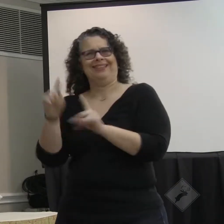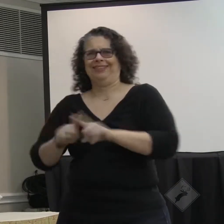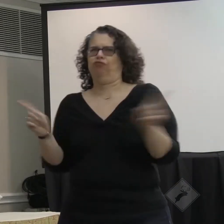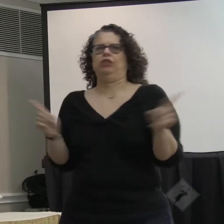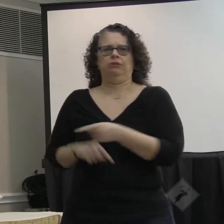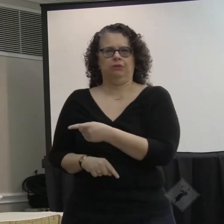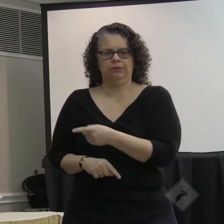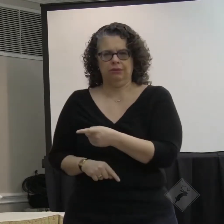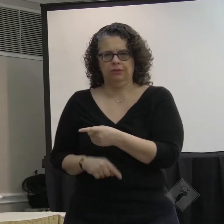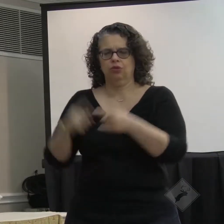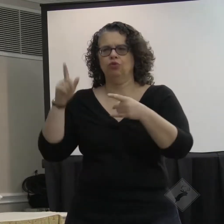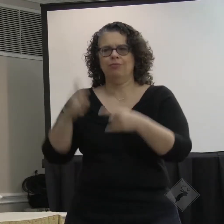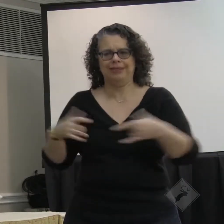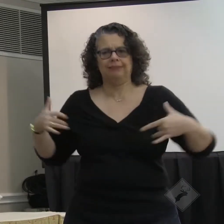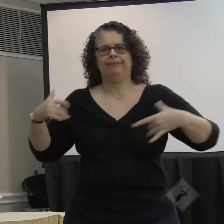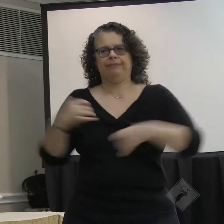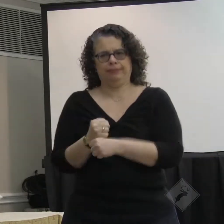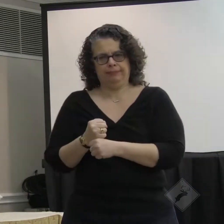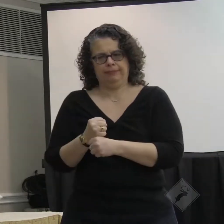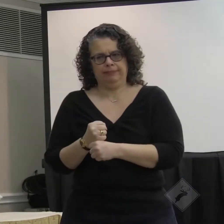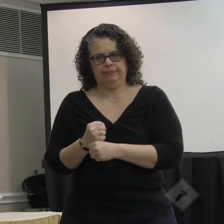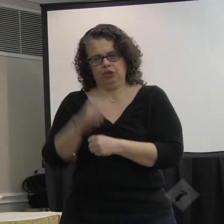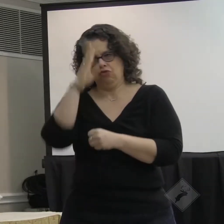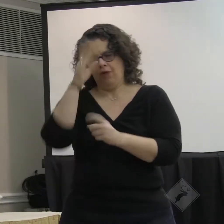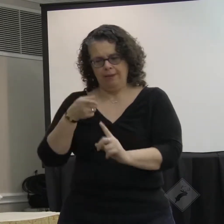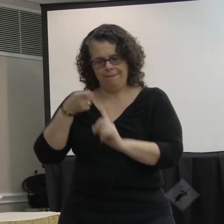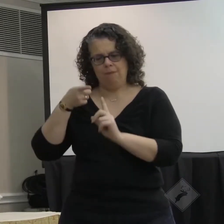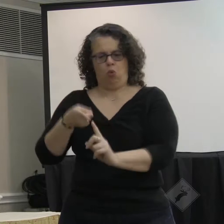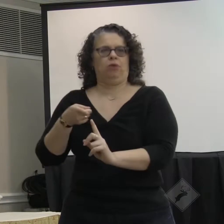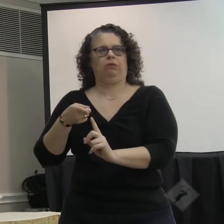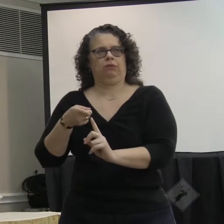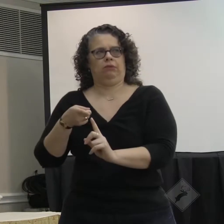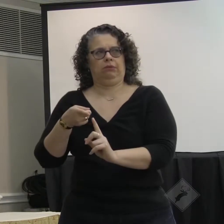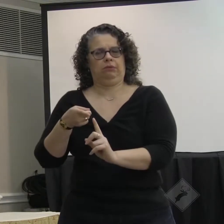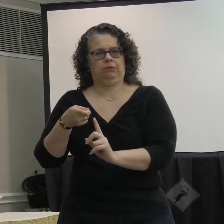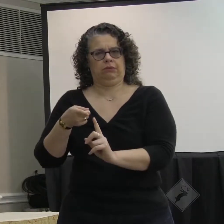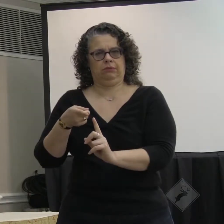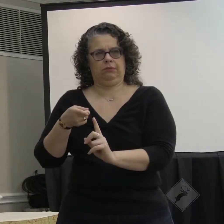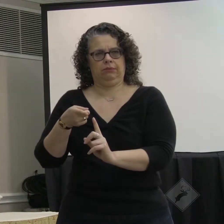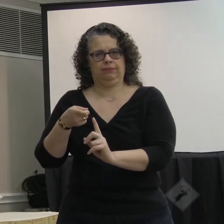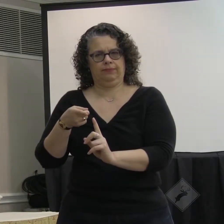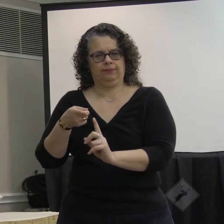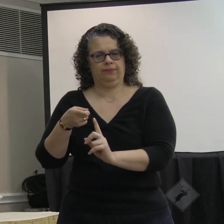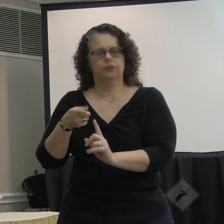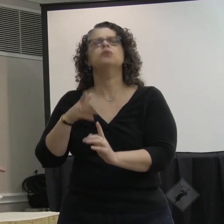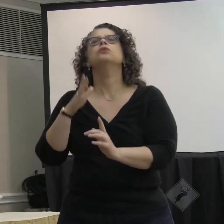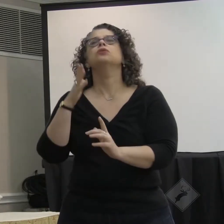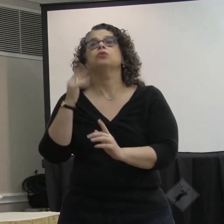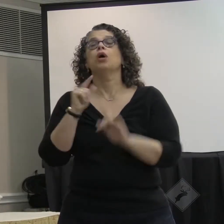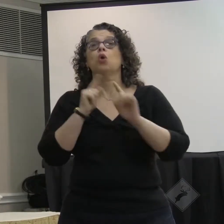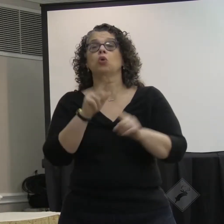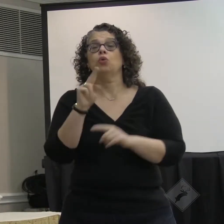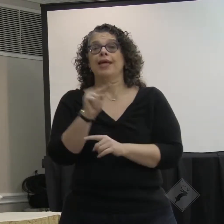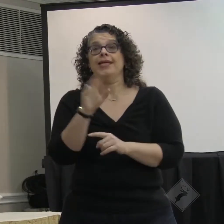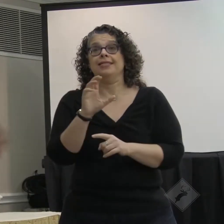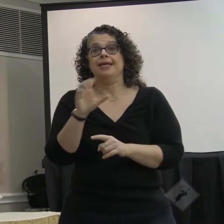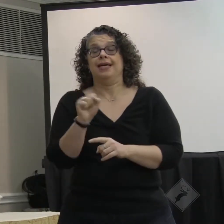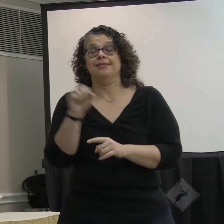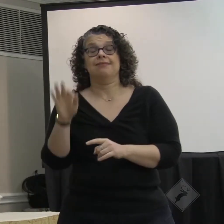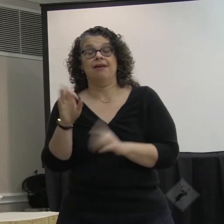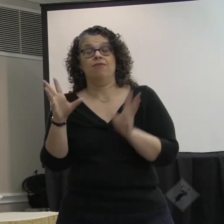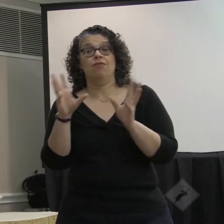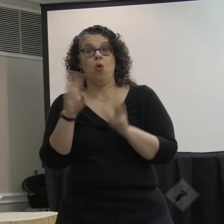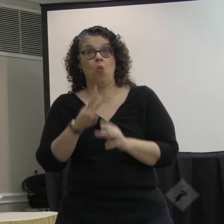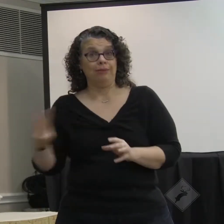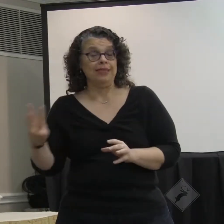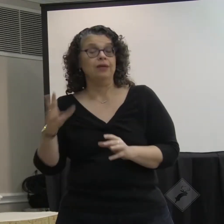you have to sum it up. You have to create that little capsule of information. So that's why go to the NCSF website. We've got all the